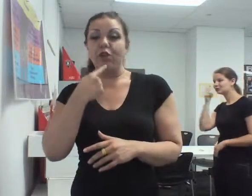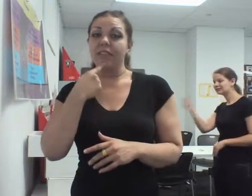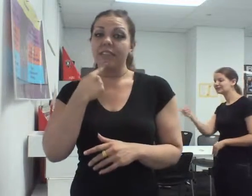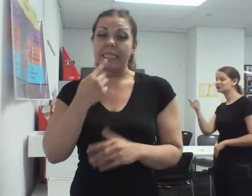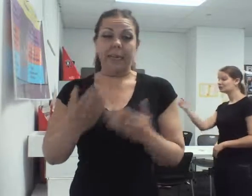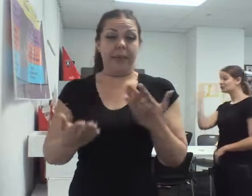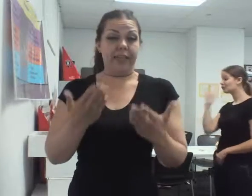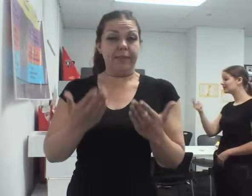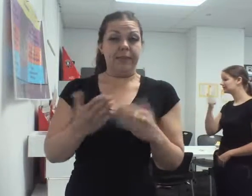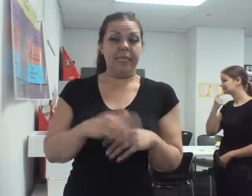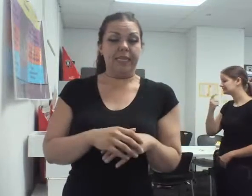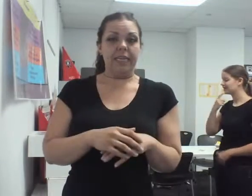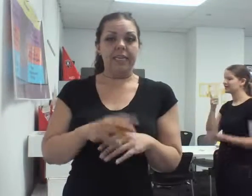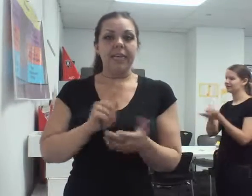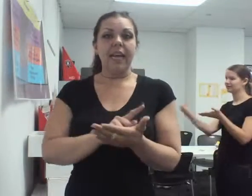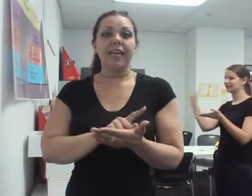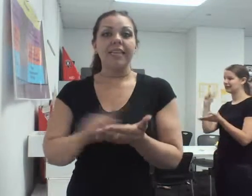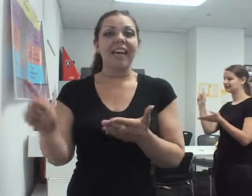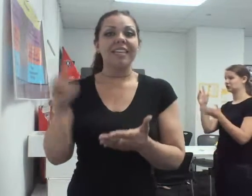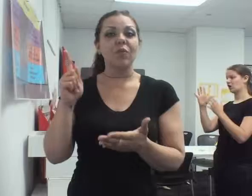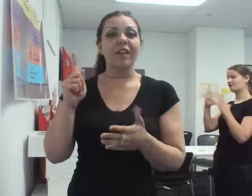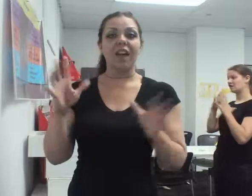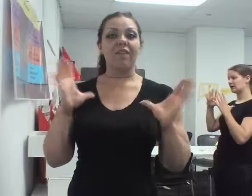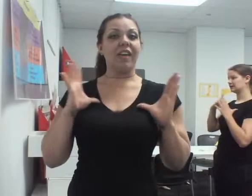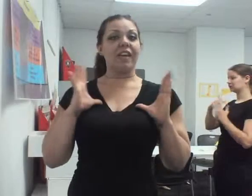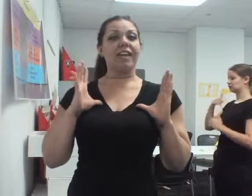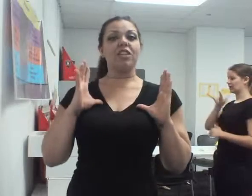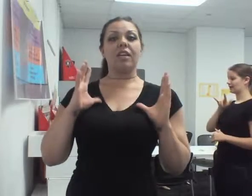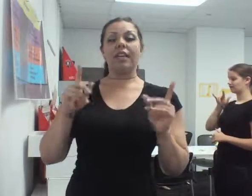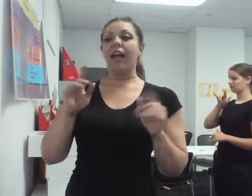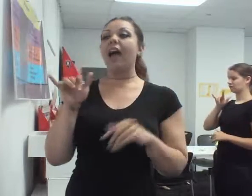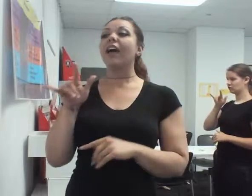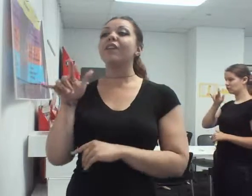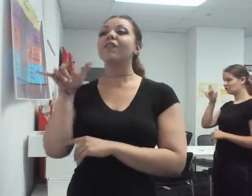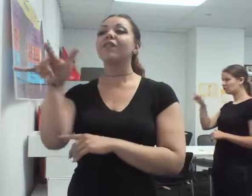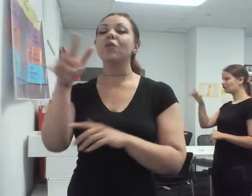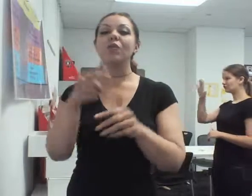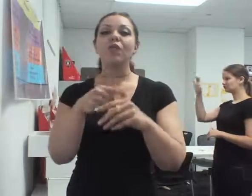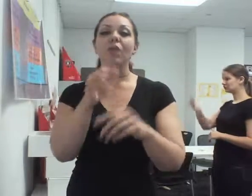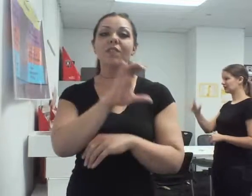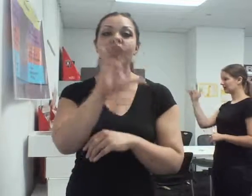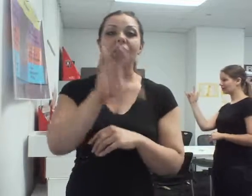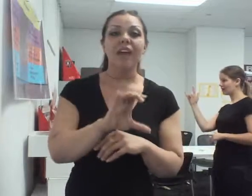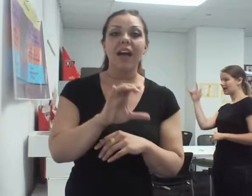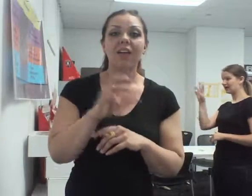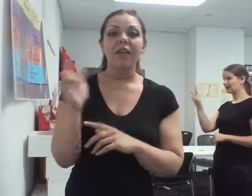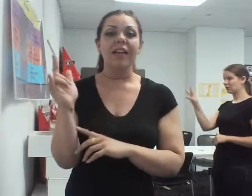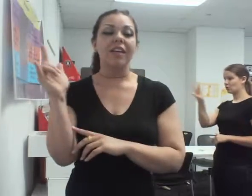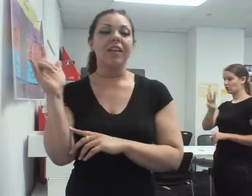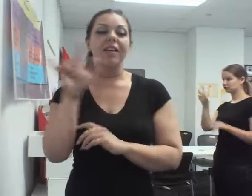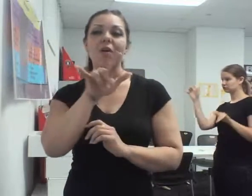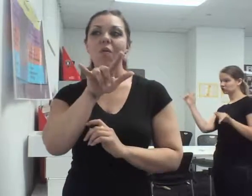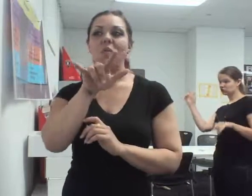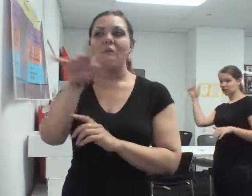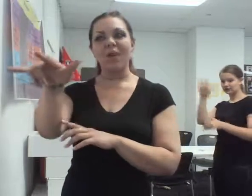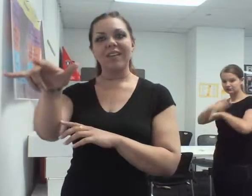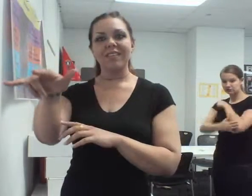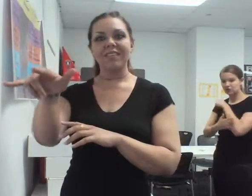like, last week on vacation, I flew from Chicago heading west across the country and landed in San Diego where